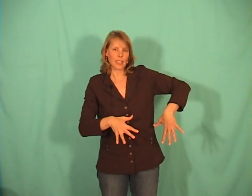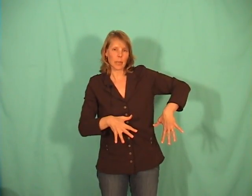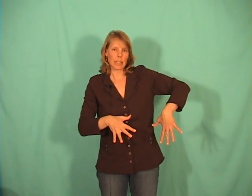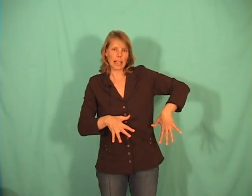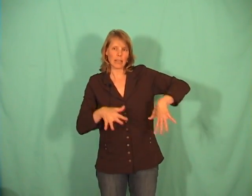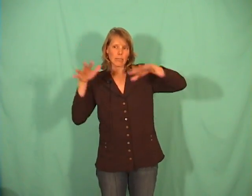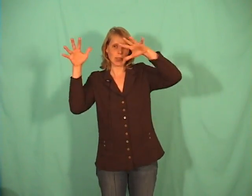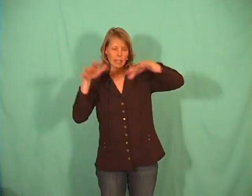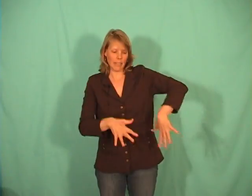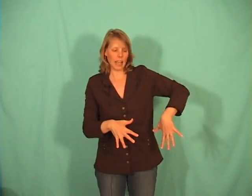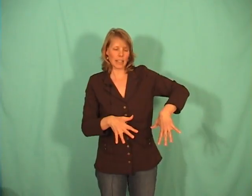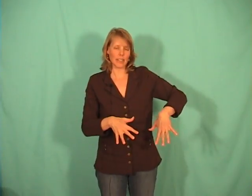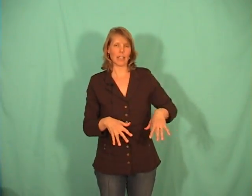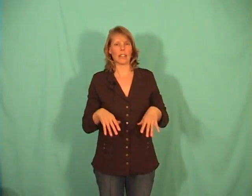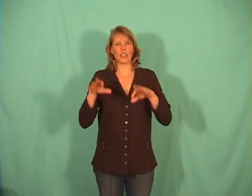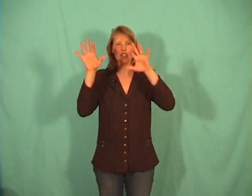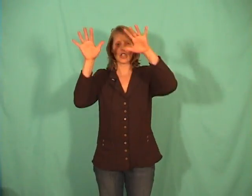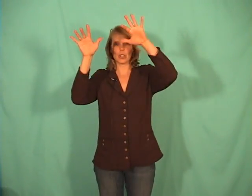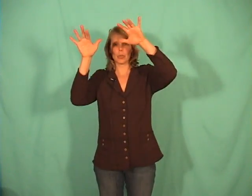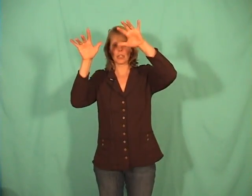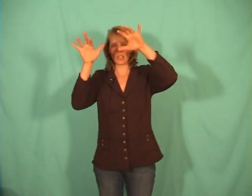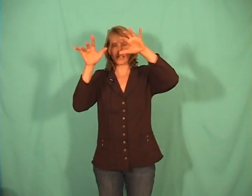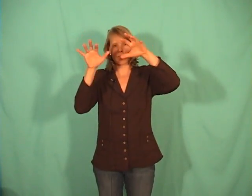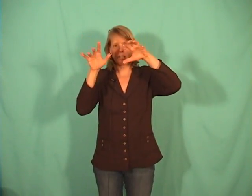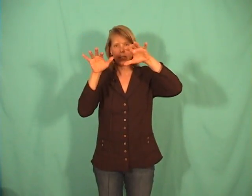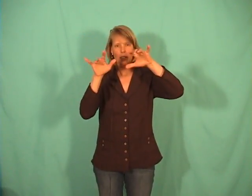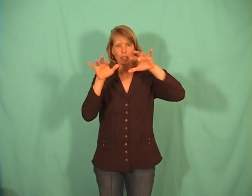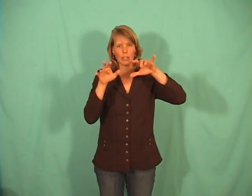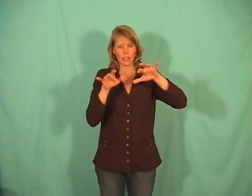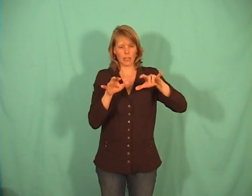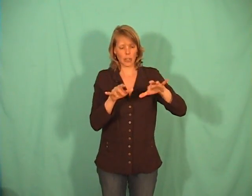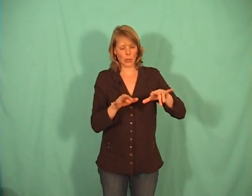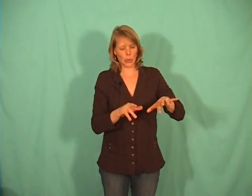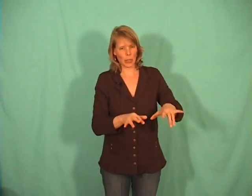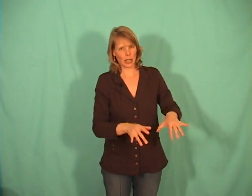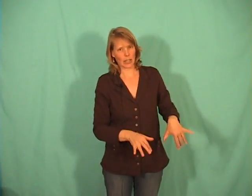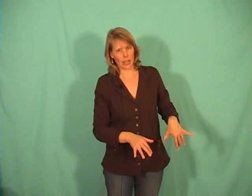coming down kind of fast. And then snow is kind of floating down.